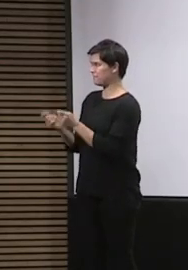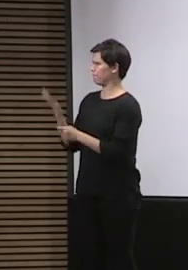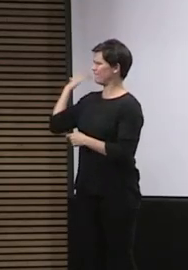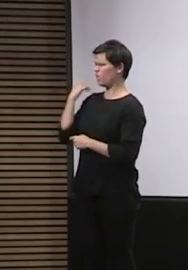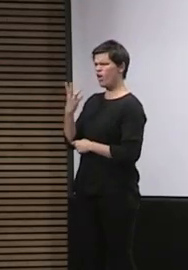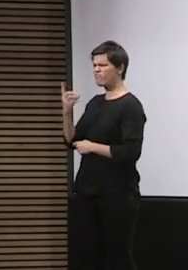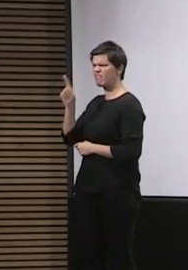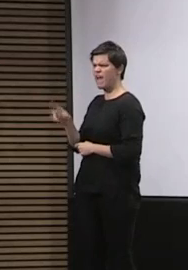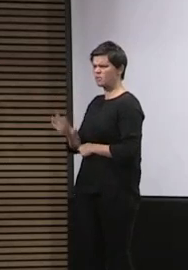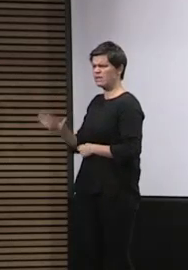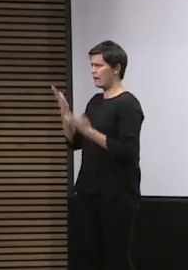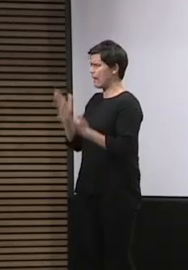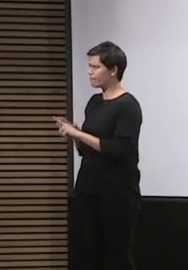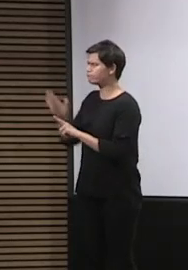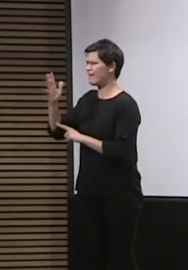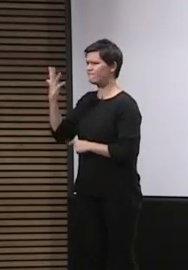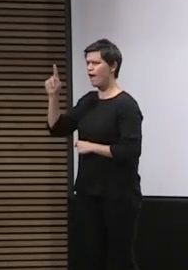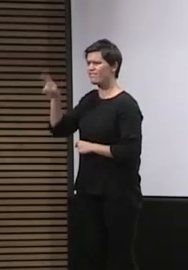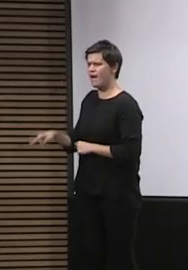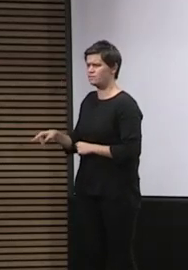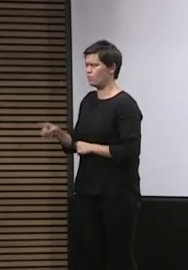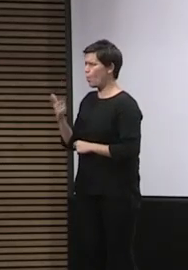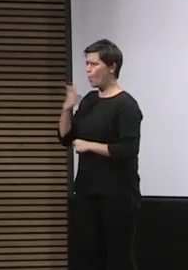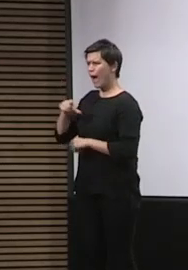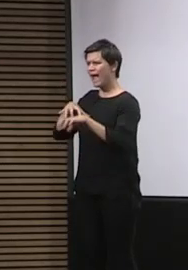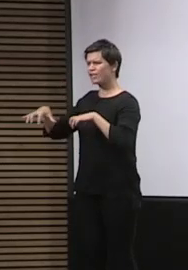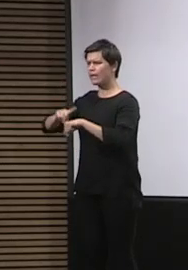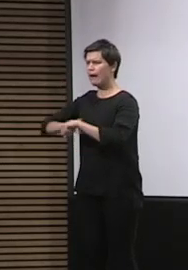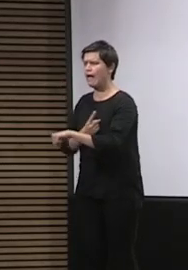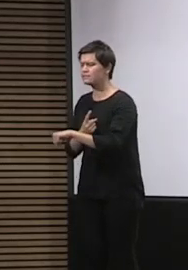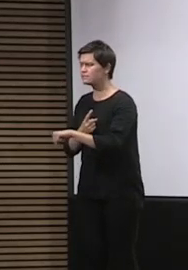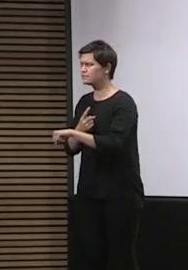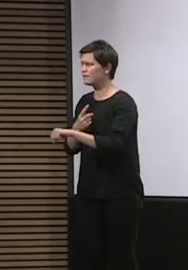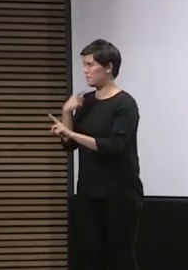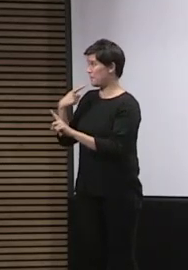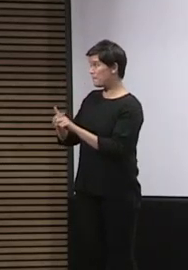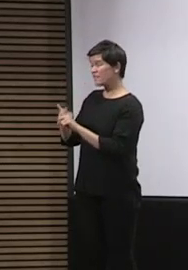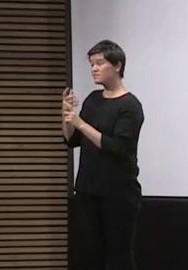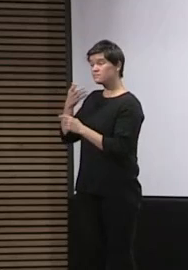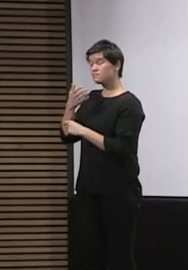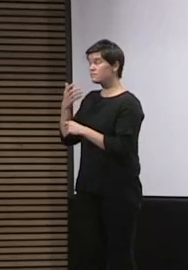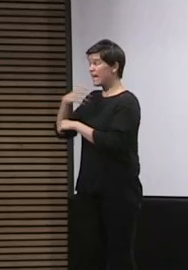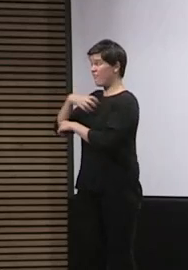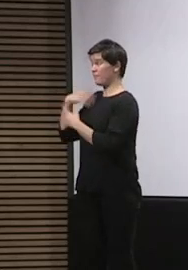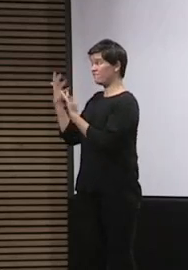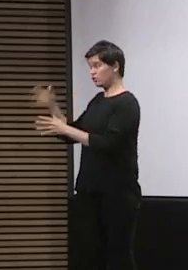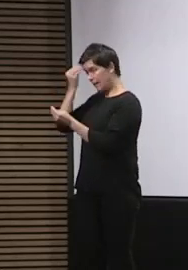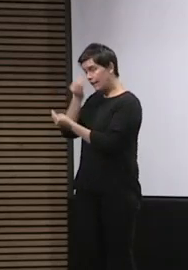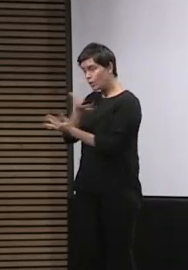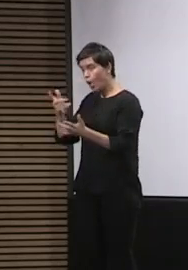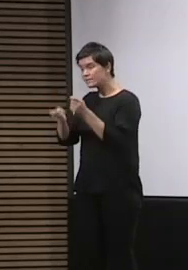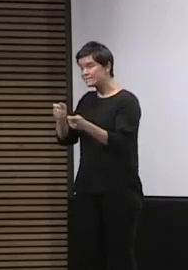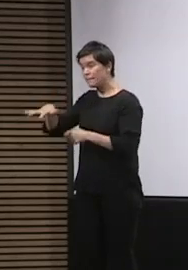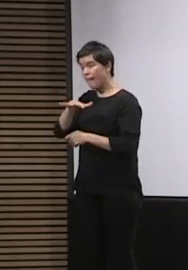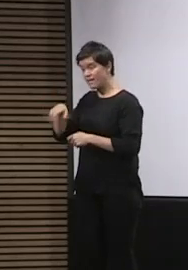5,000, and why was it not done earlier? And has the government approached foreign governments about using their testing capacity?